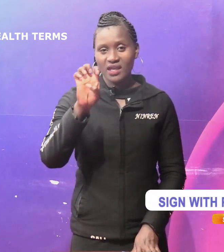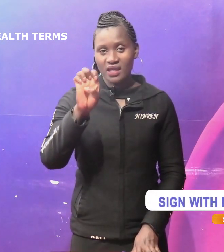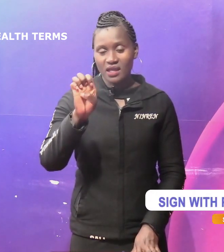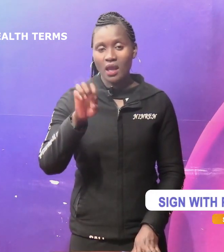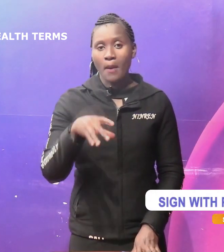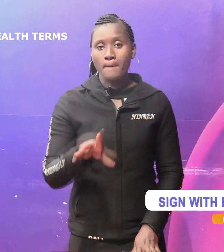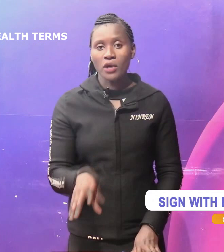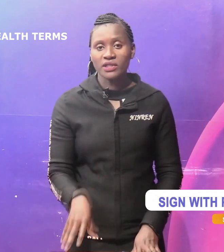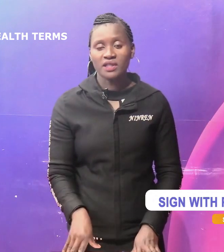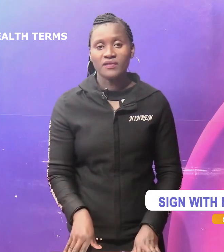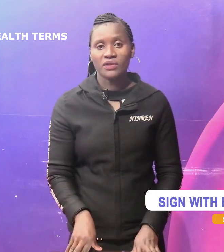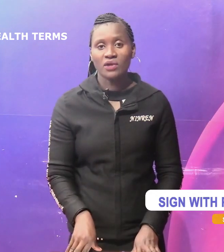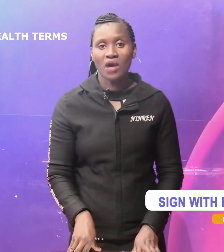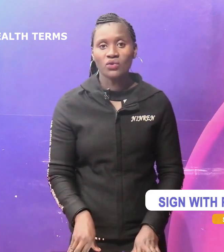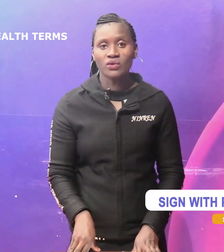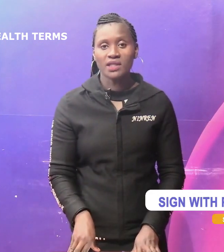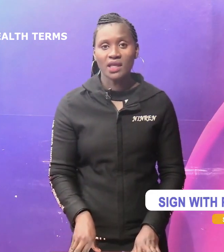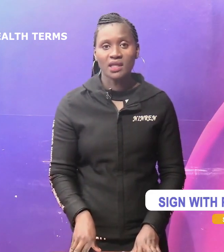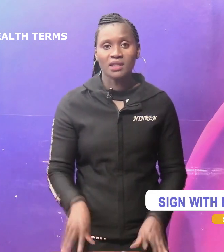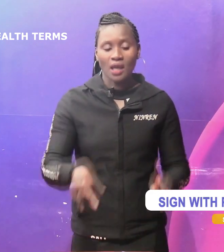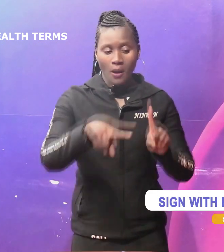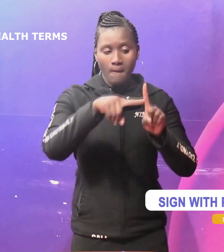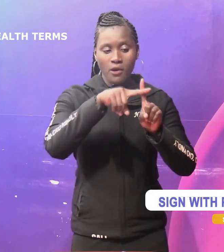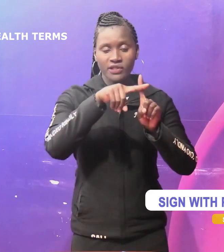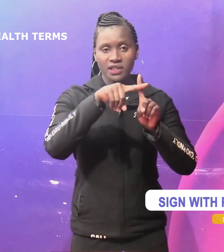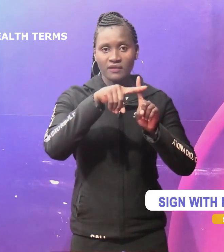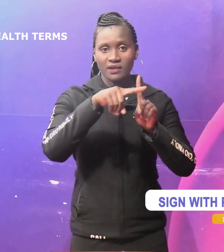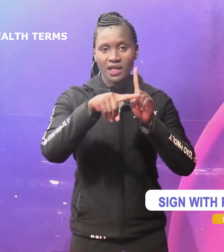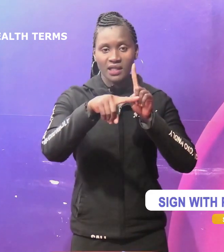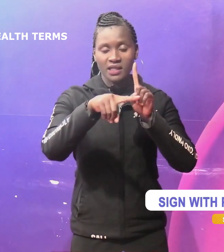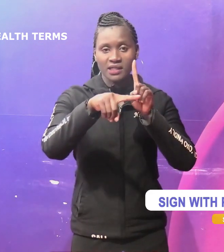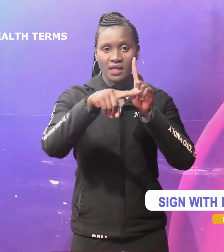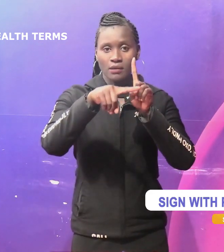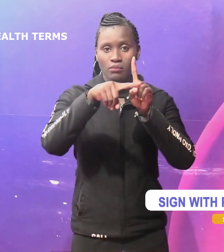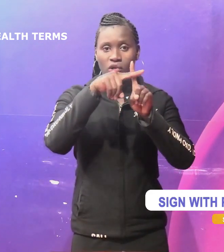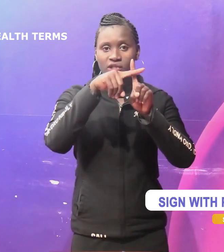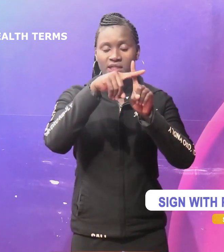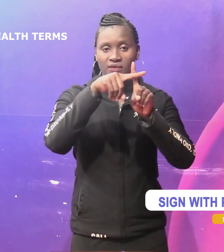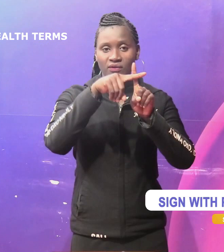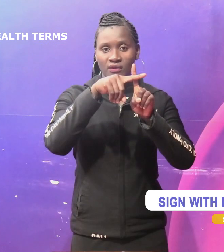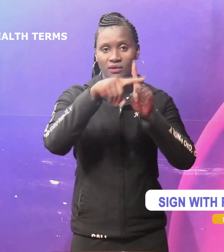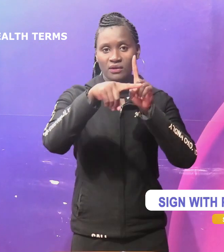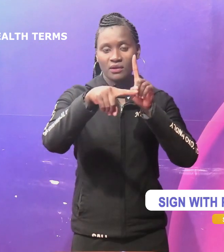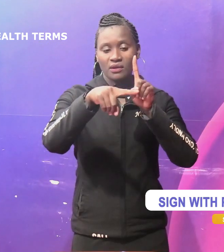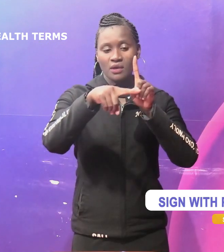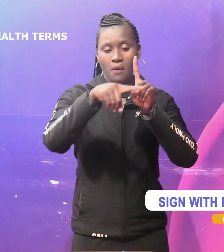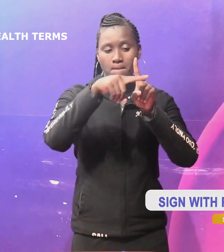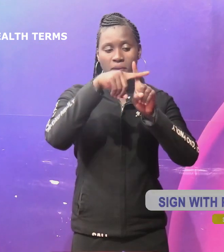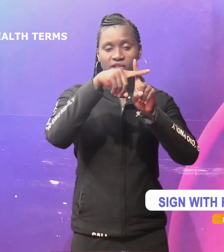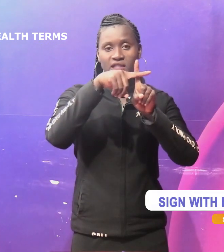Positive. Positive. So how do we sign it? Positive, like this. Positive. Positive.